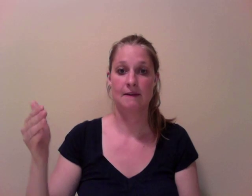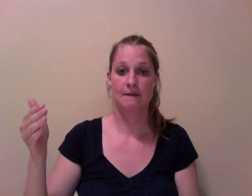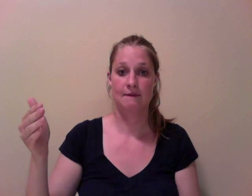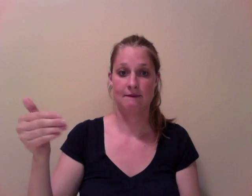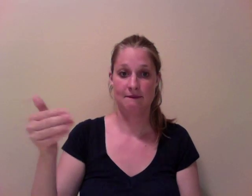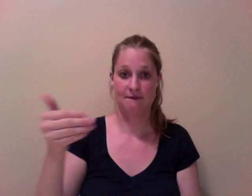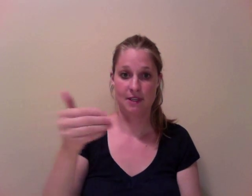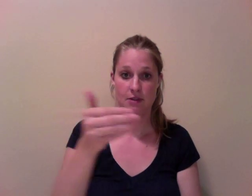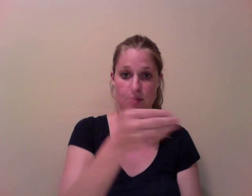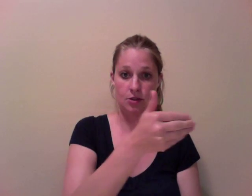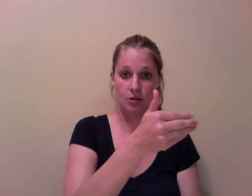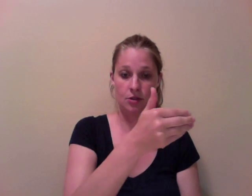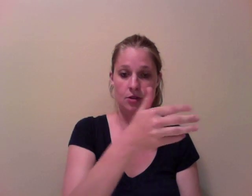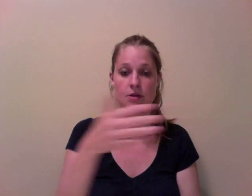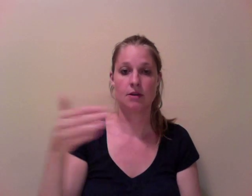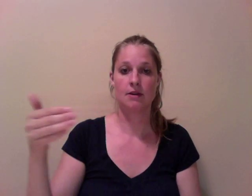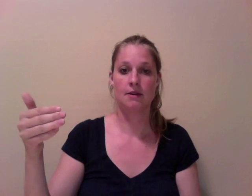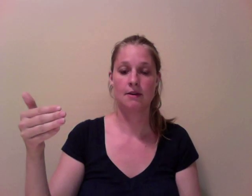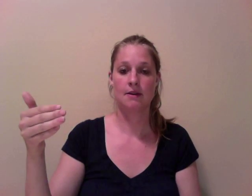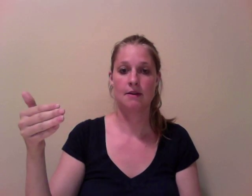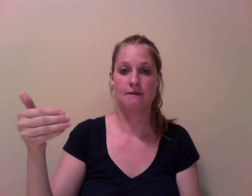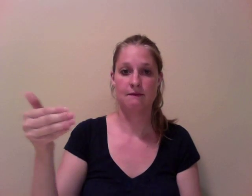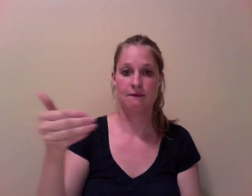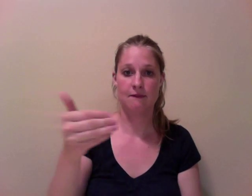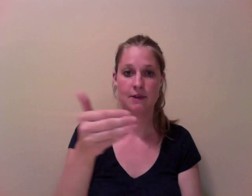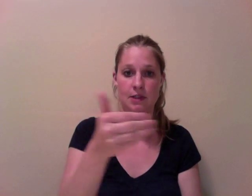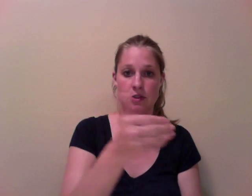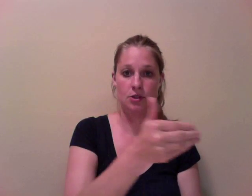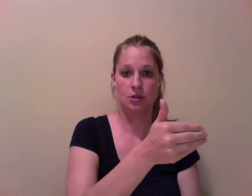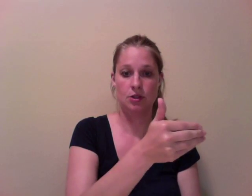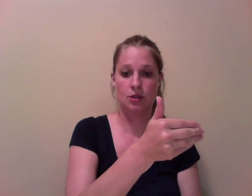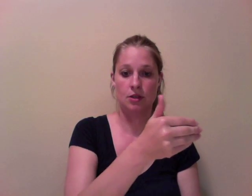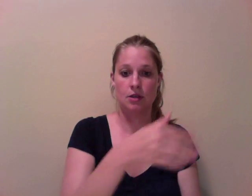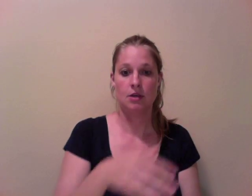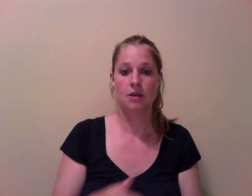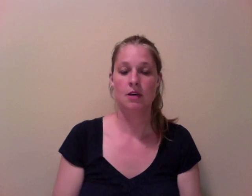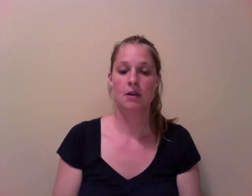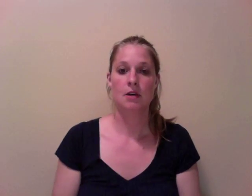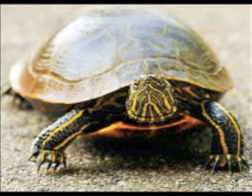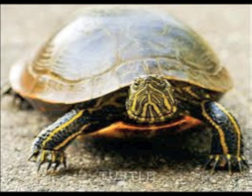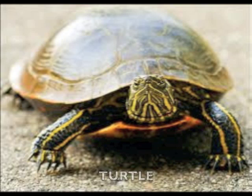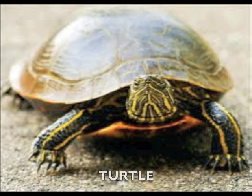For fish, your hand's going to start from the right side and slide across to the left.